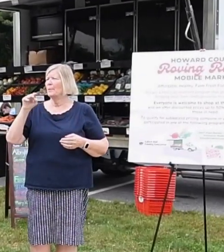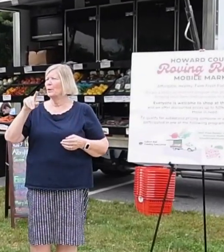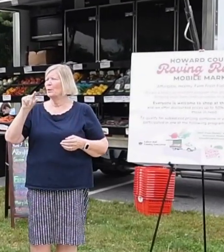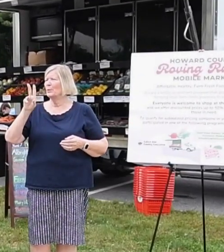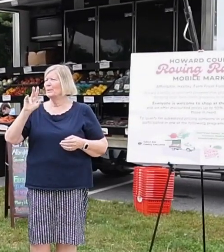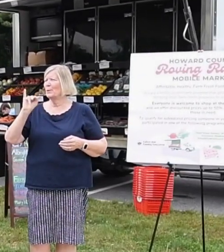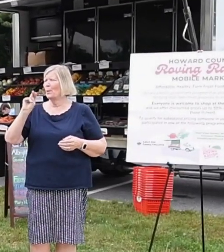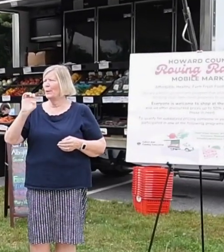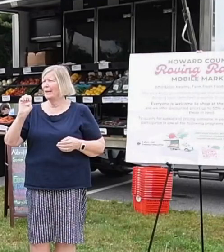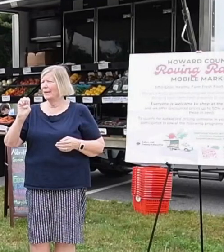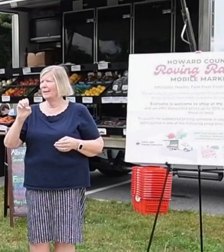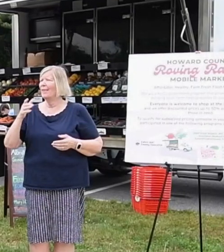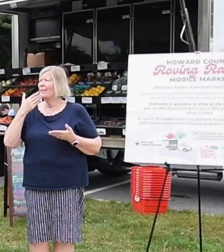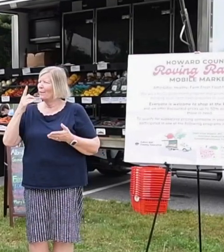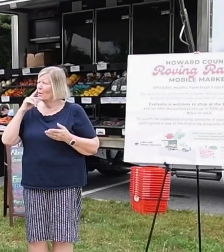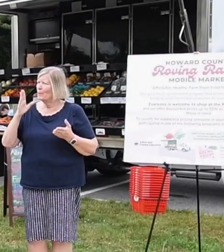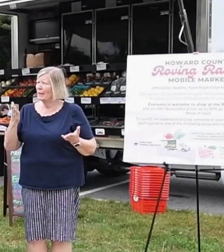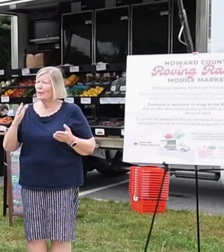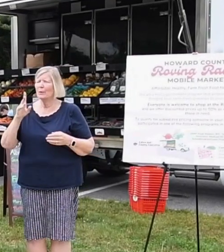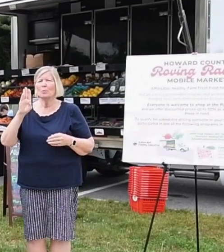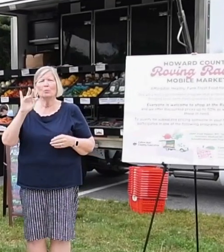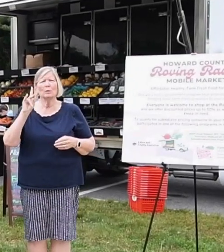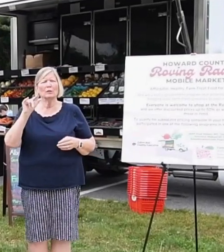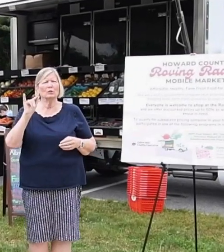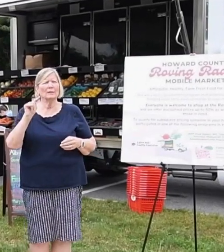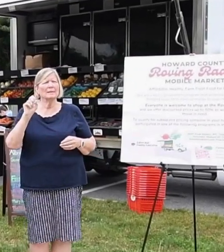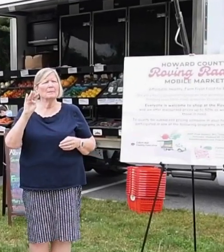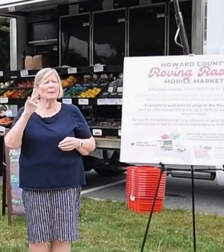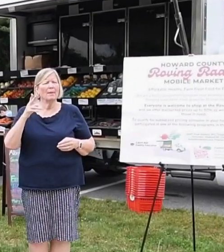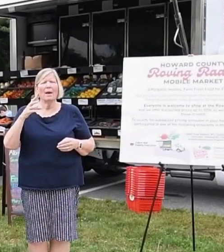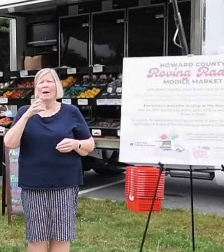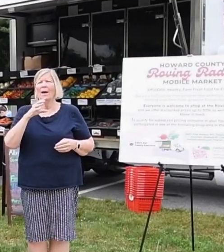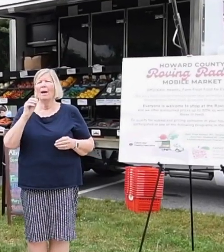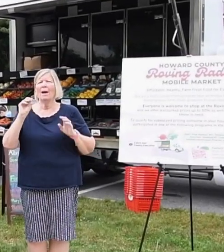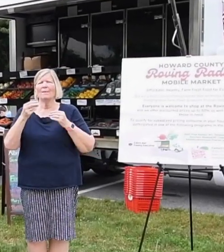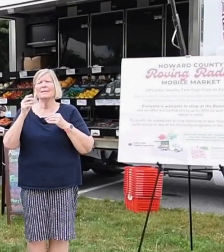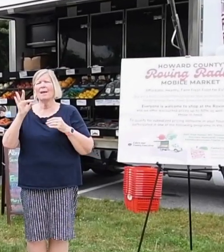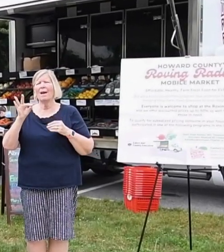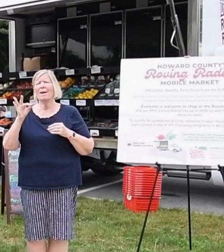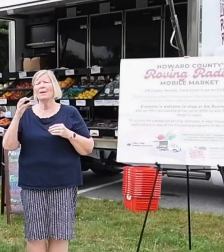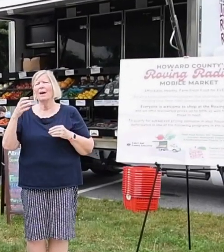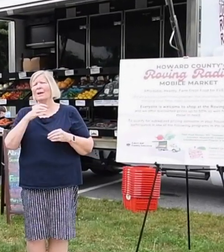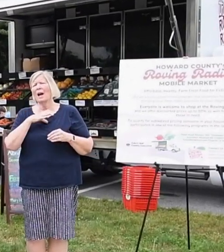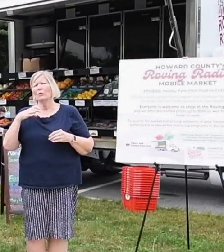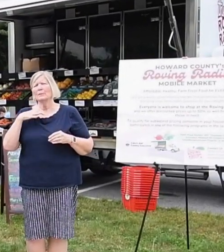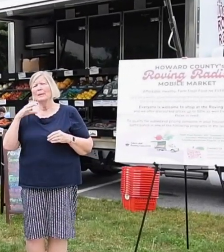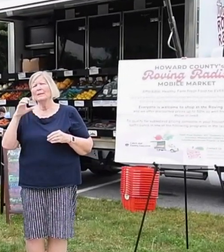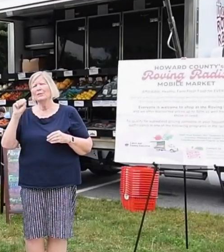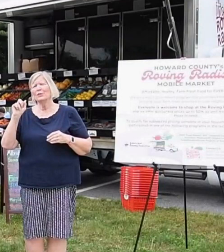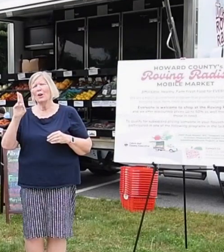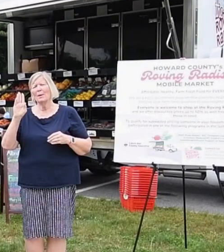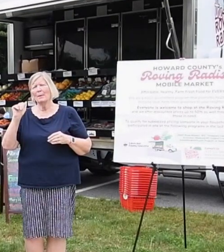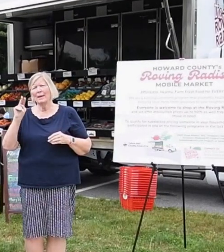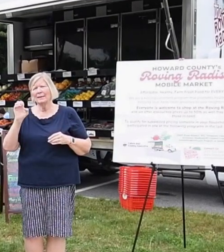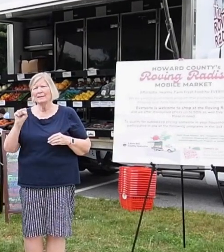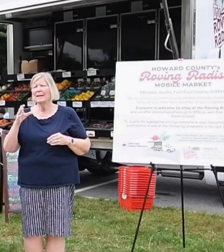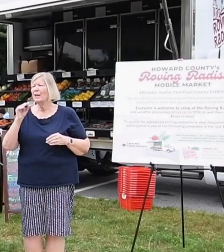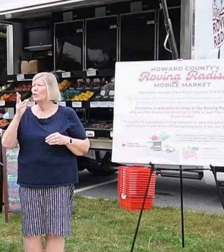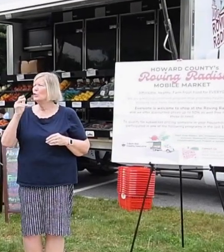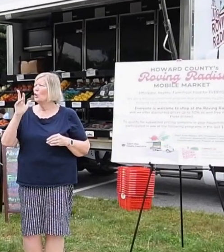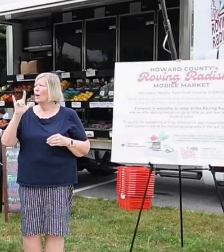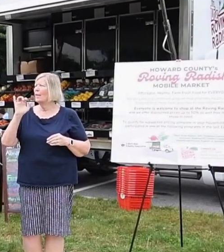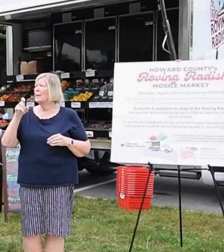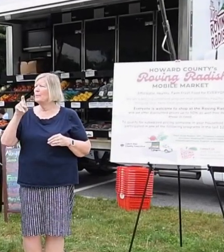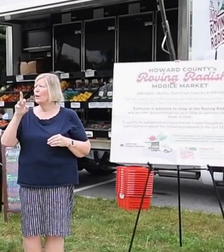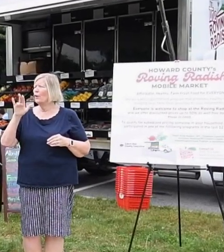so much for being here. Bridget Smith with the Office of Congressman John Sarbanes, thank you for being here, Bridget. And Charlie Perry,